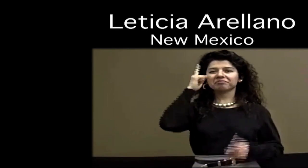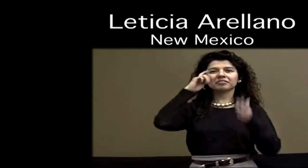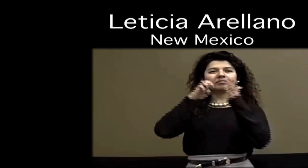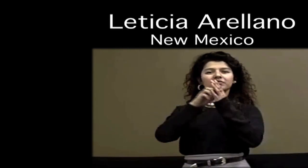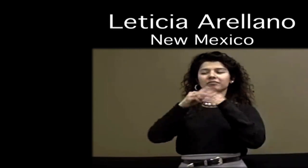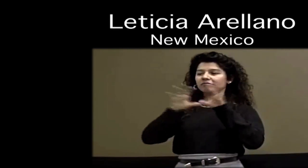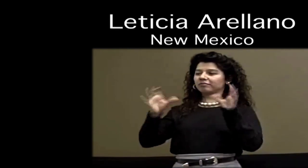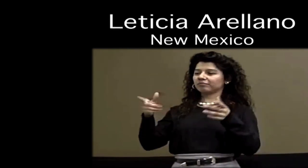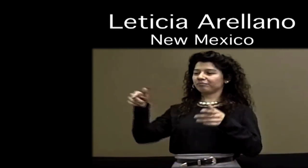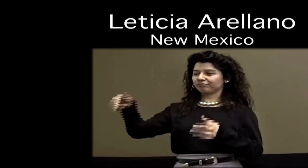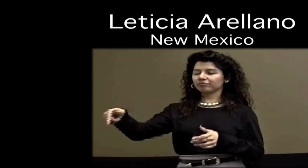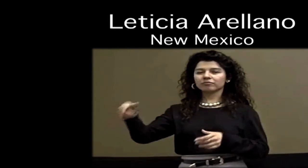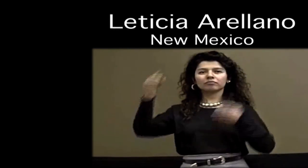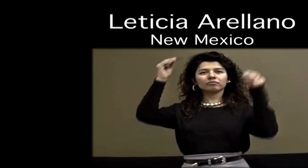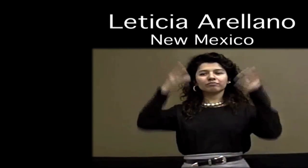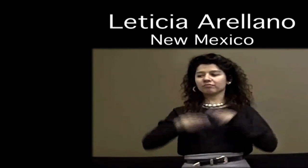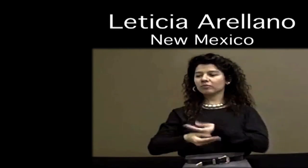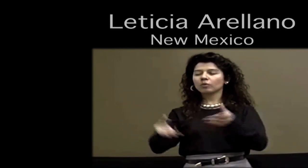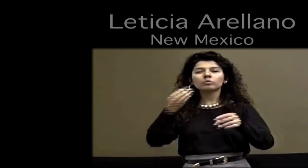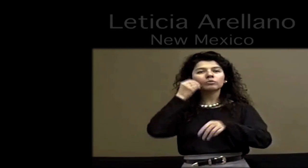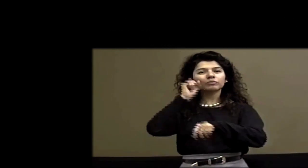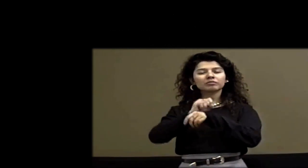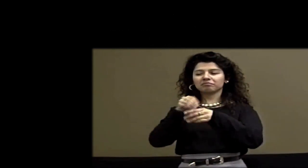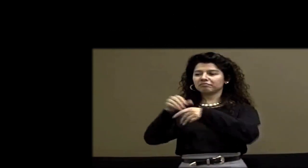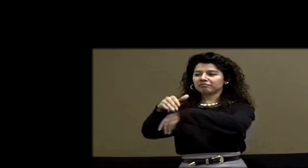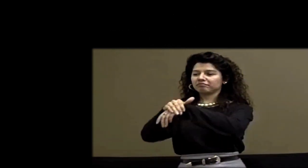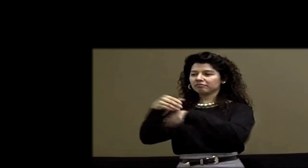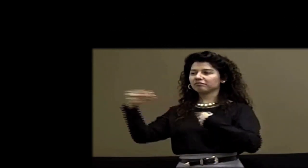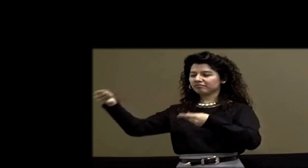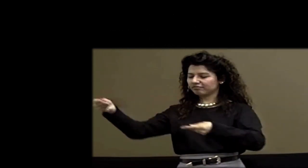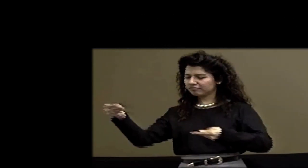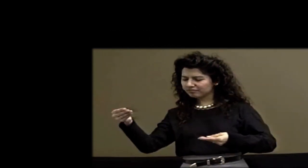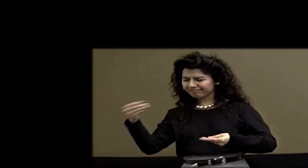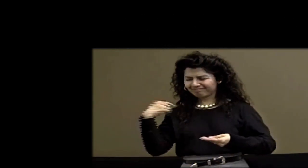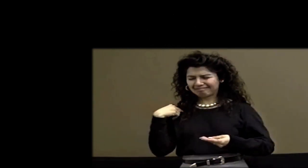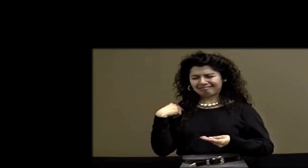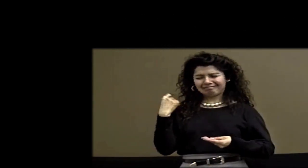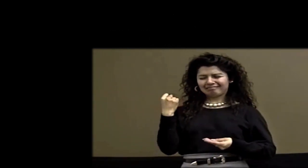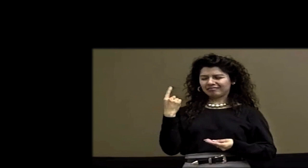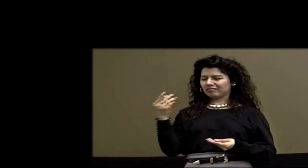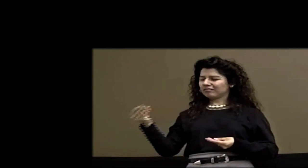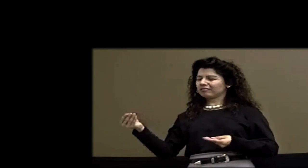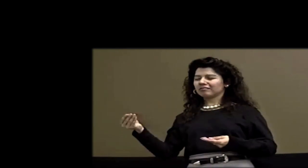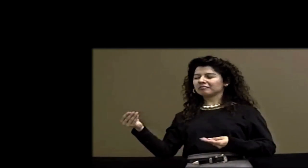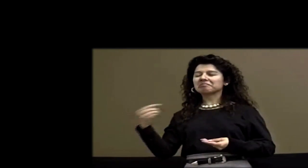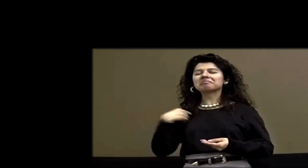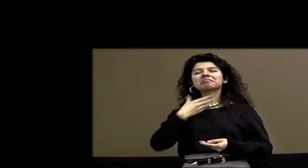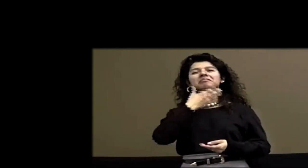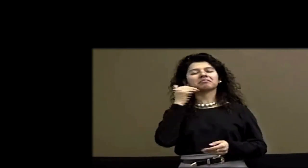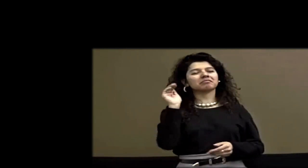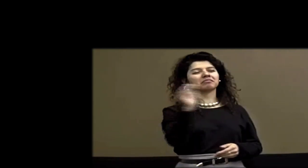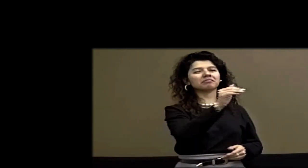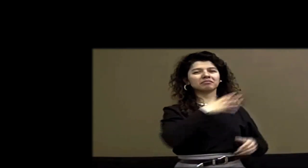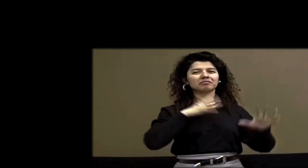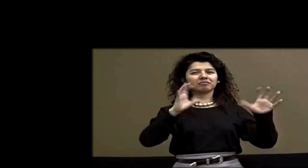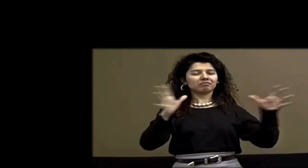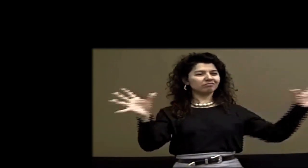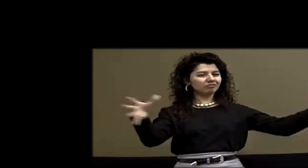Yes, I use my bilingualism every day. For example, if I go to class and the teacher passes out an assignment written in English where the instructions are not